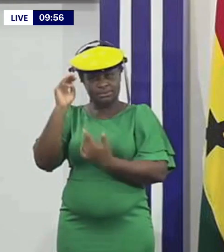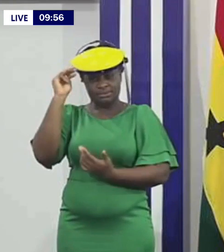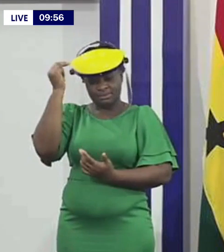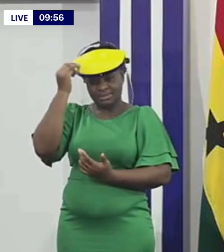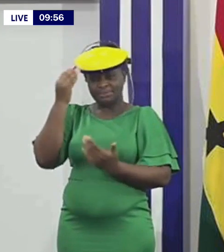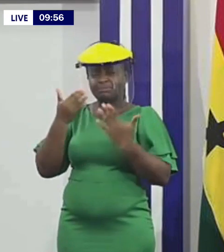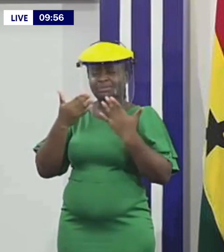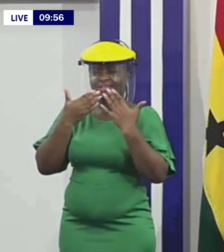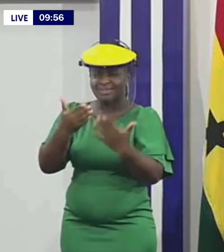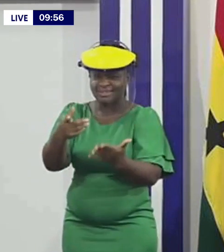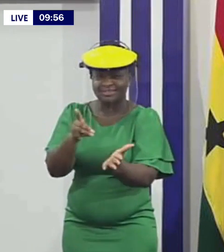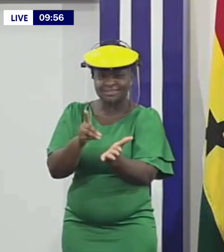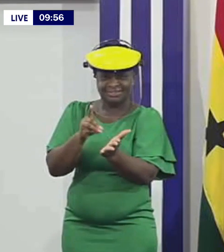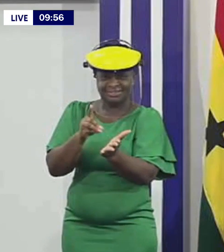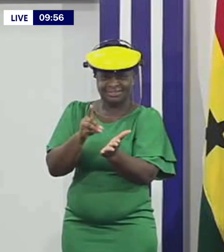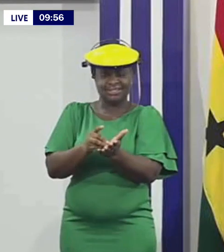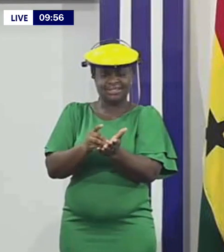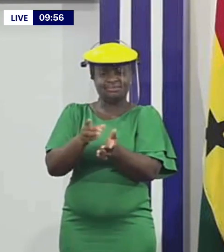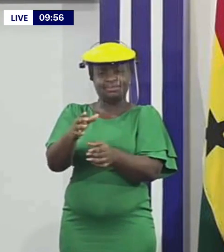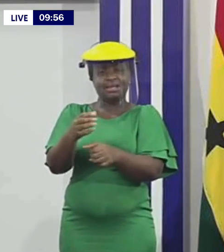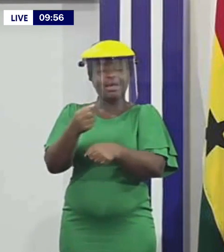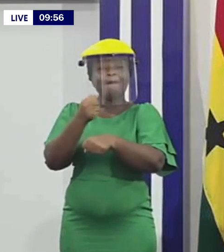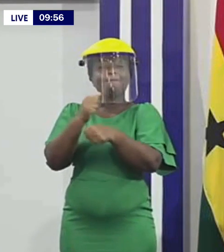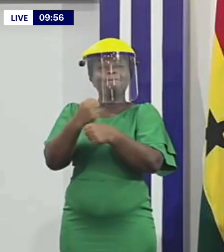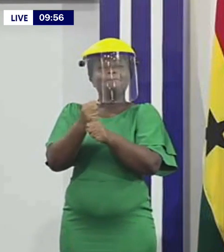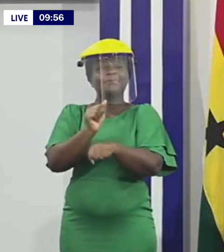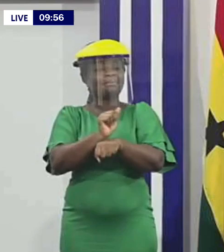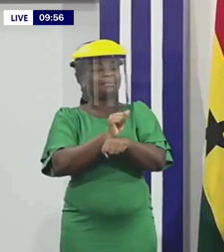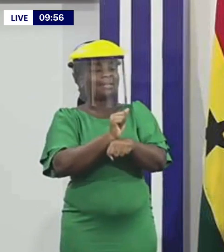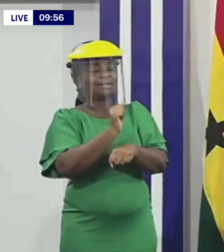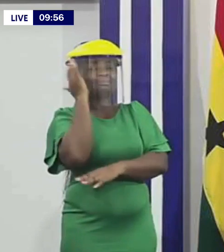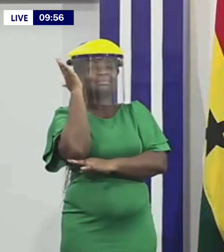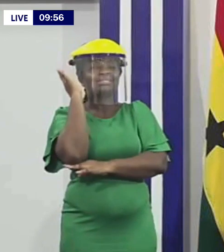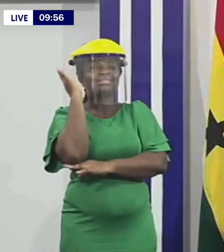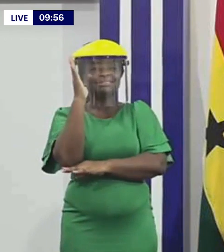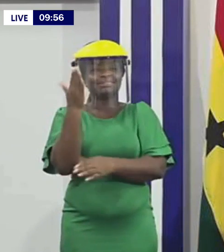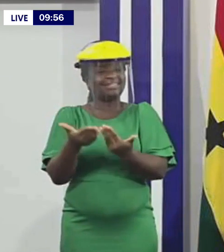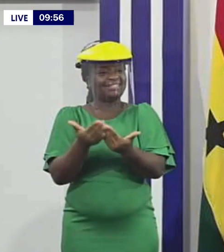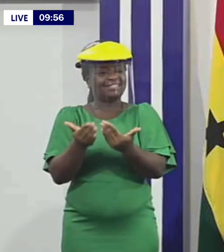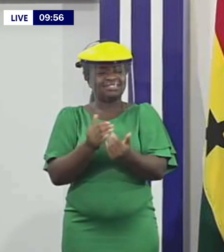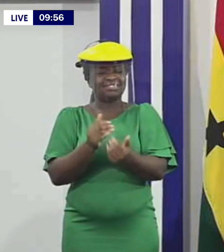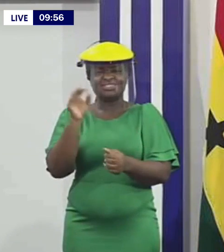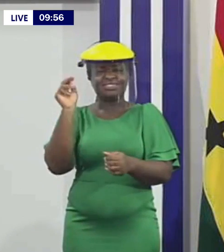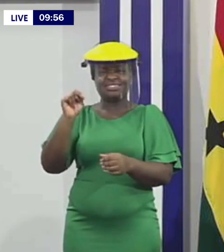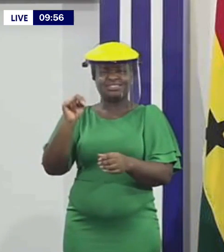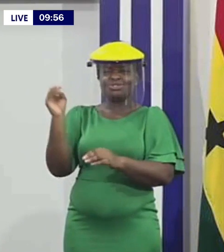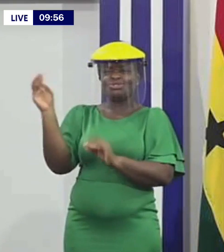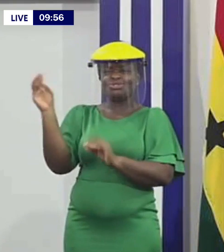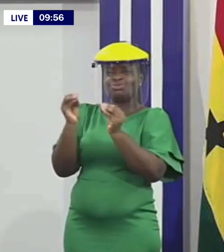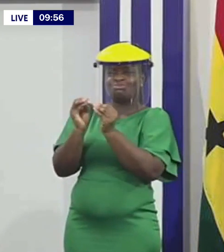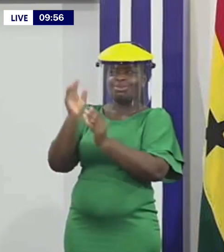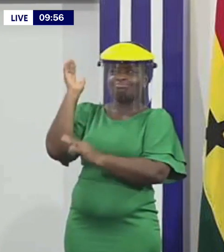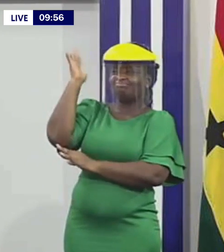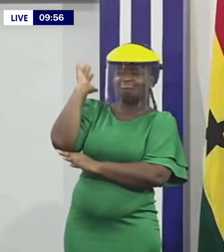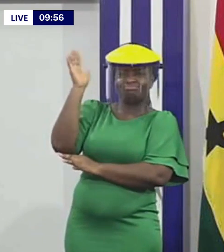think that Bedusa Akode has made my work a lot easier. I don't have to do too much explanation about why